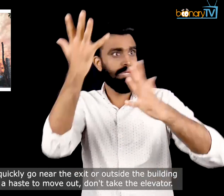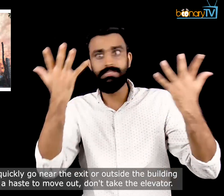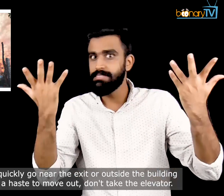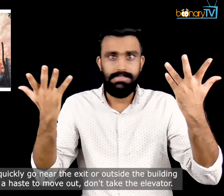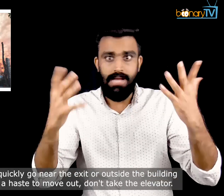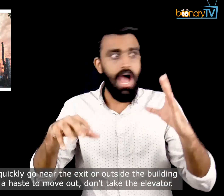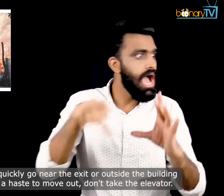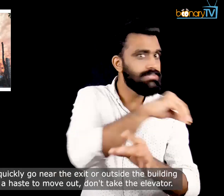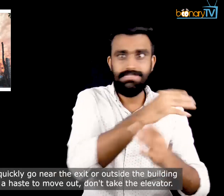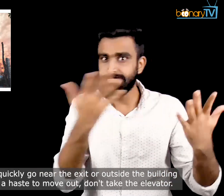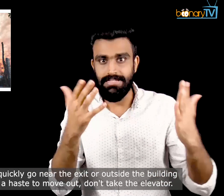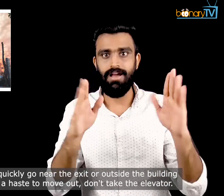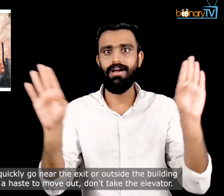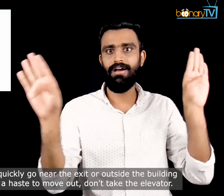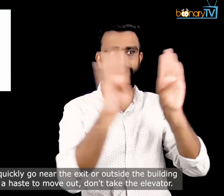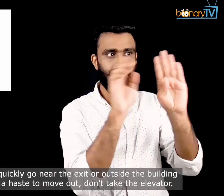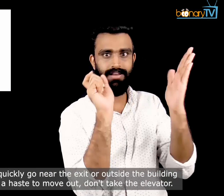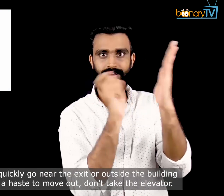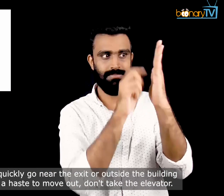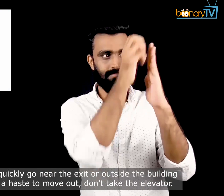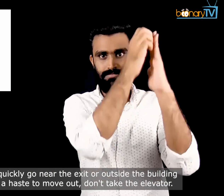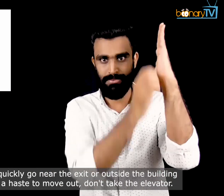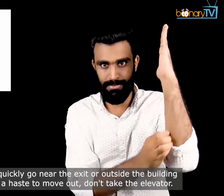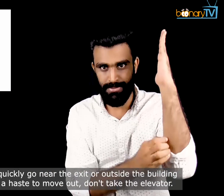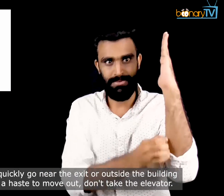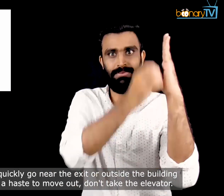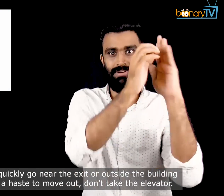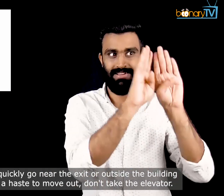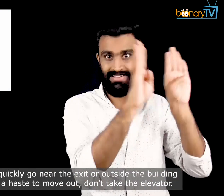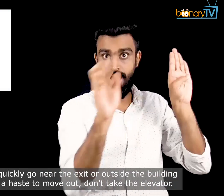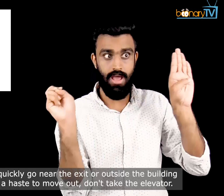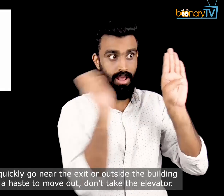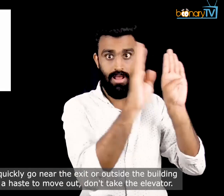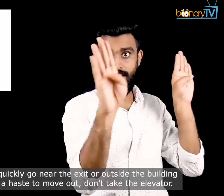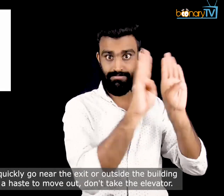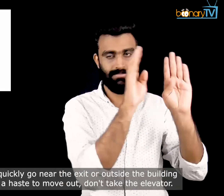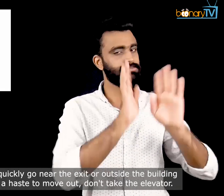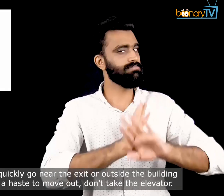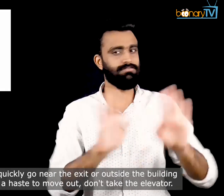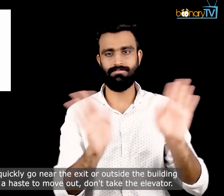building. But remember, in a haste to move out, don't take the elevator.